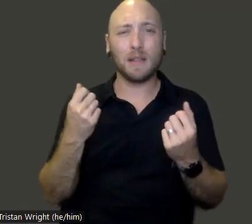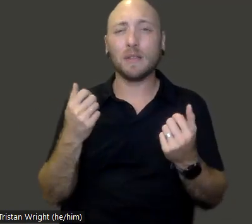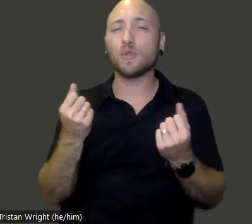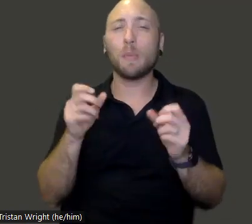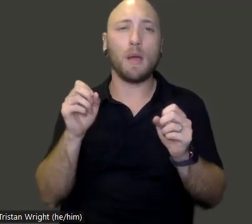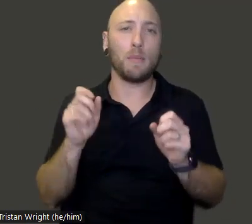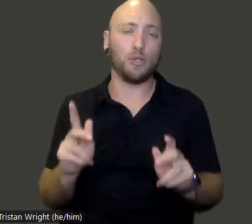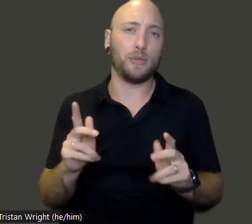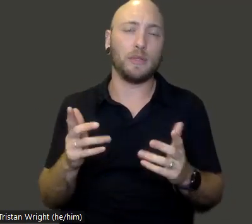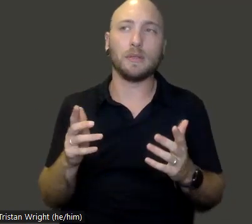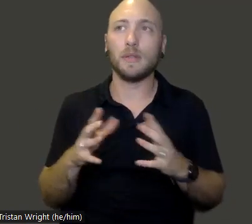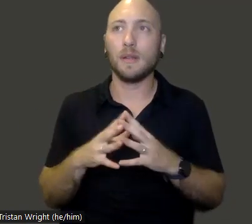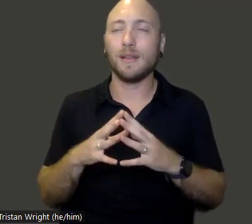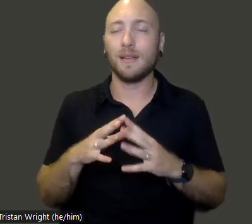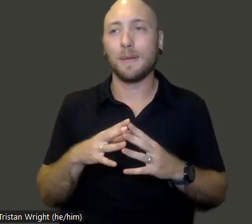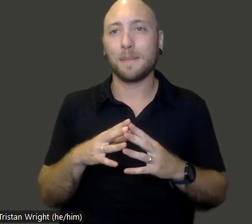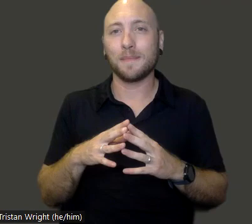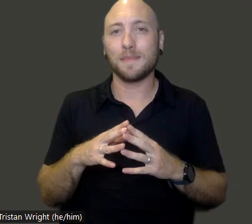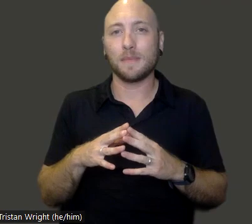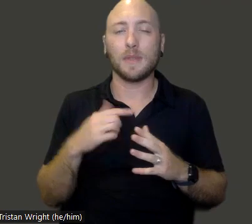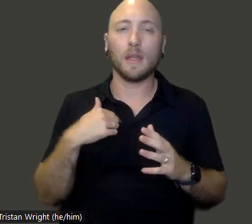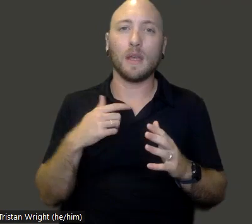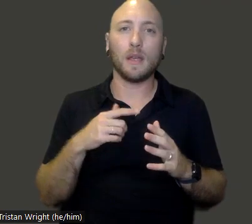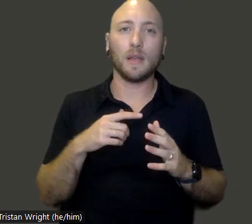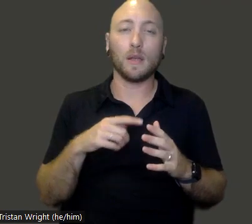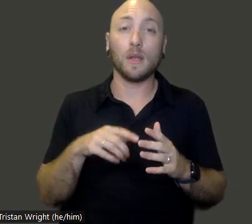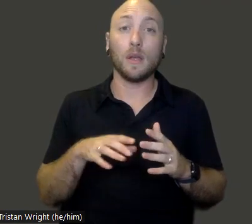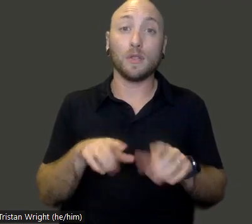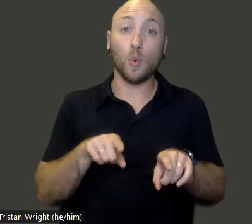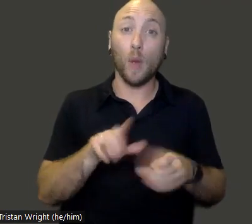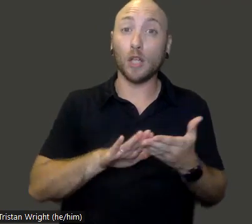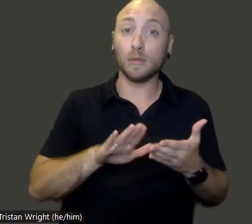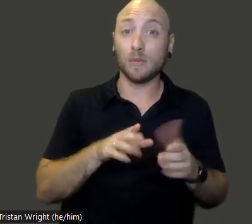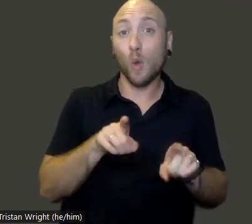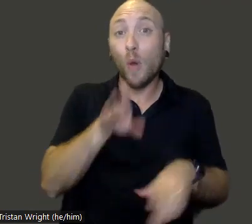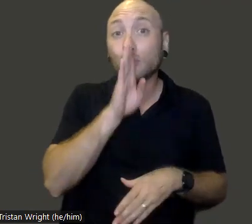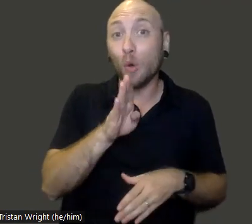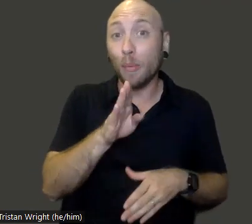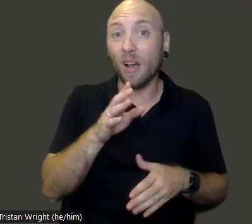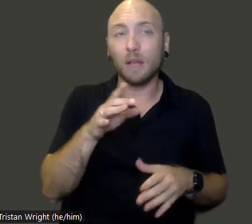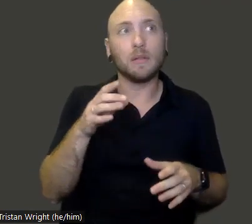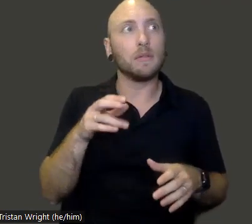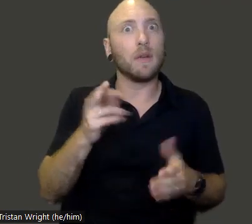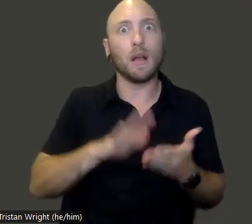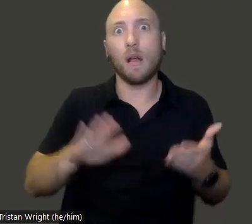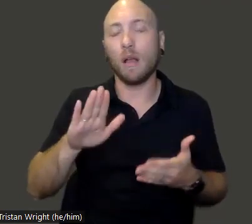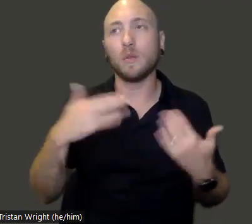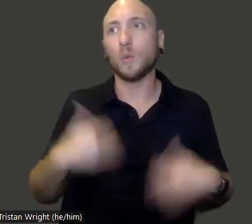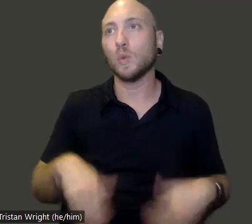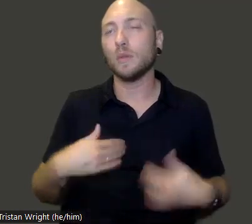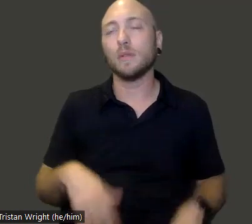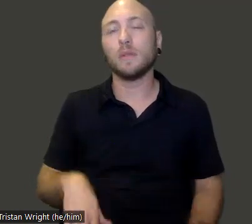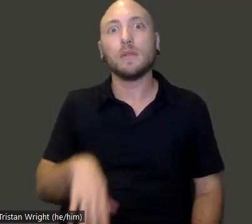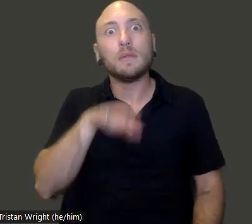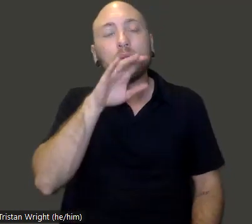drinking. I actually fucked up college while sober initially. And so I would get